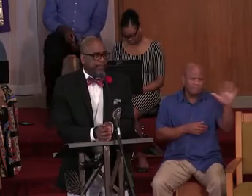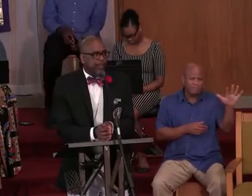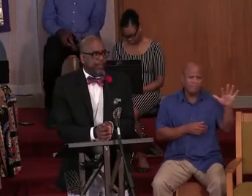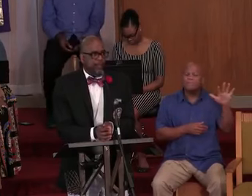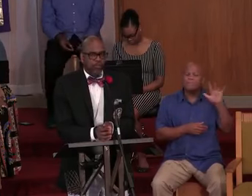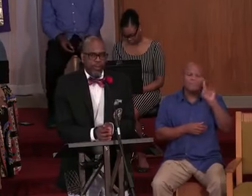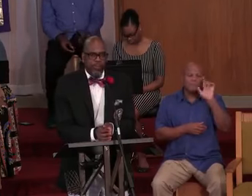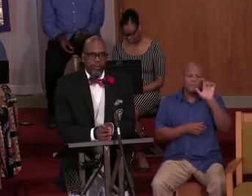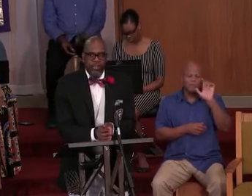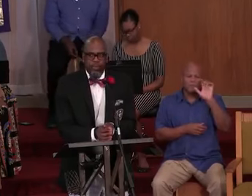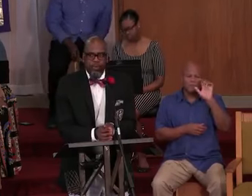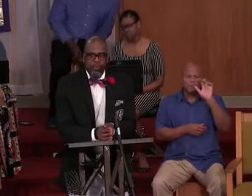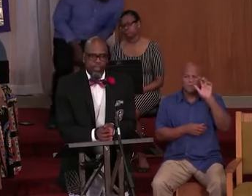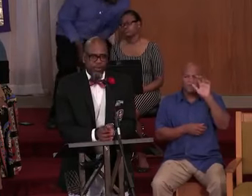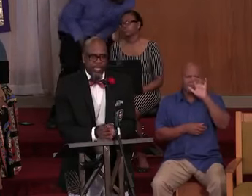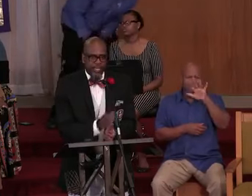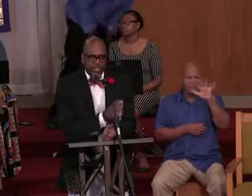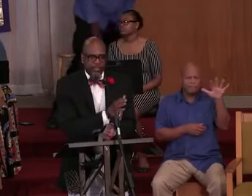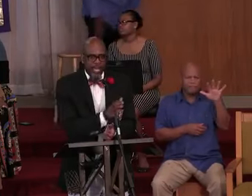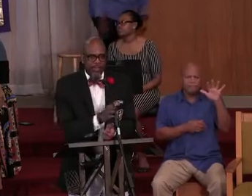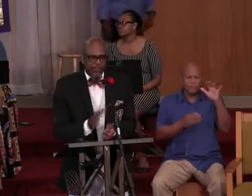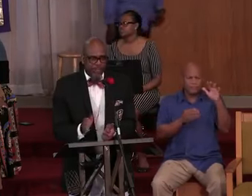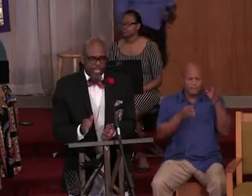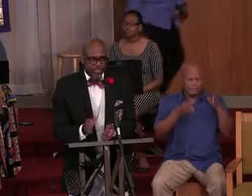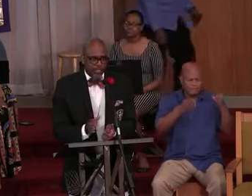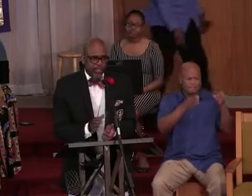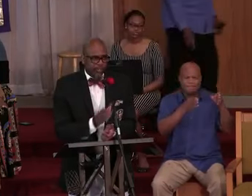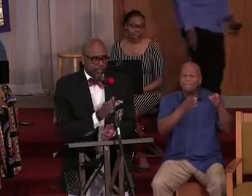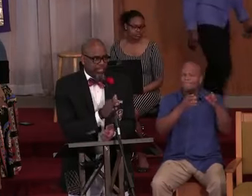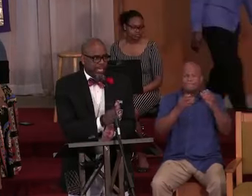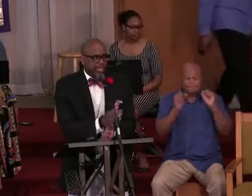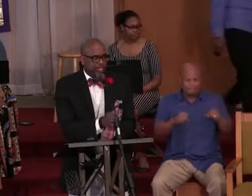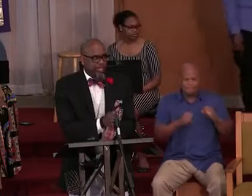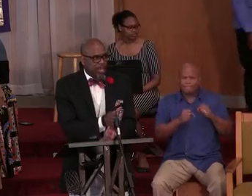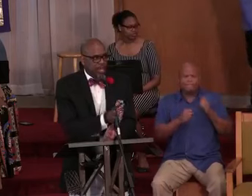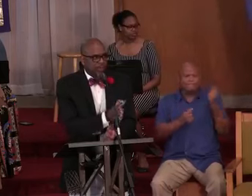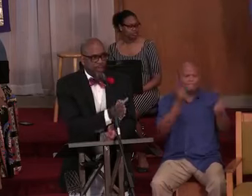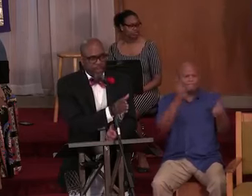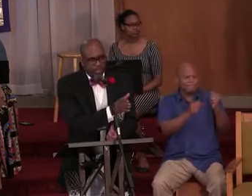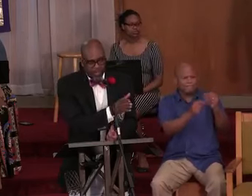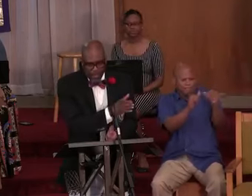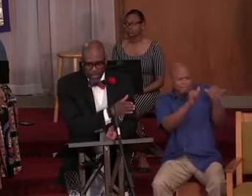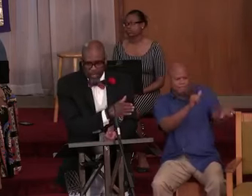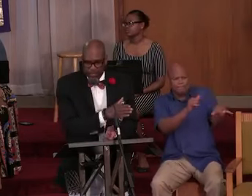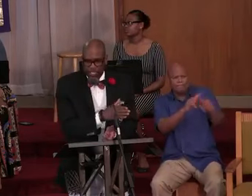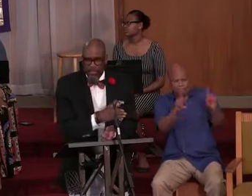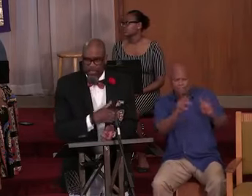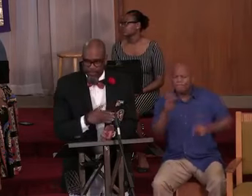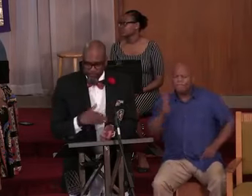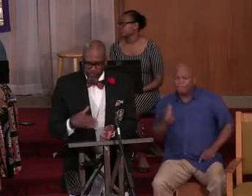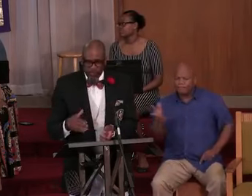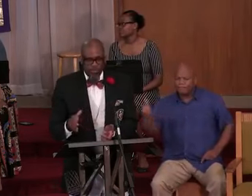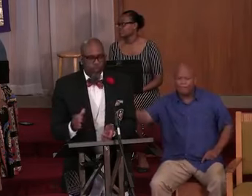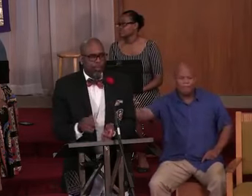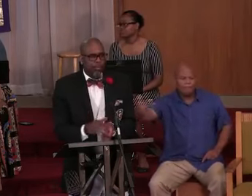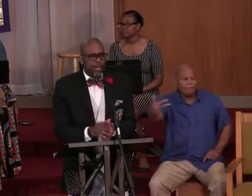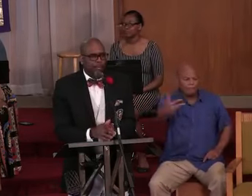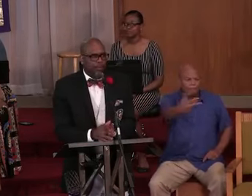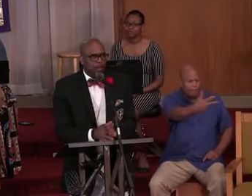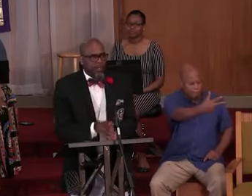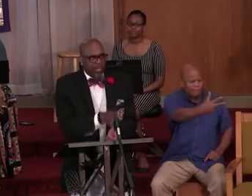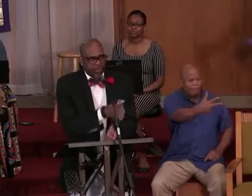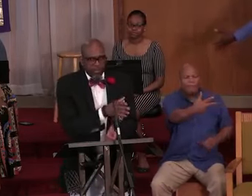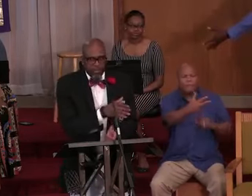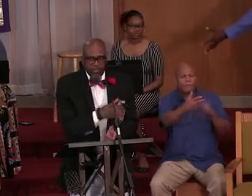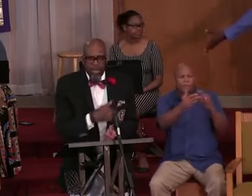Street, from 12:30 to 1:30 in a drive-up fashion. So stay in your car. Our team has roped out